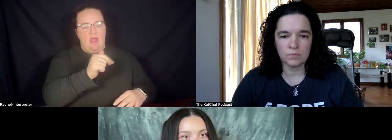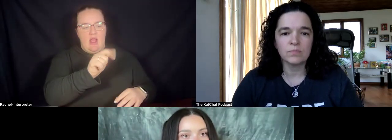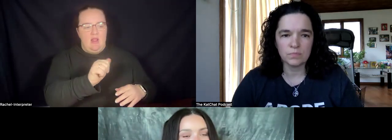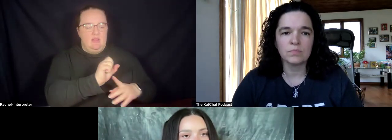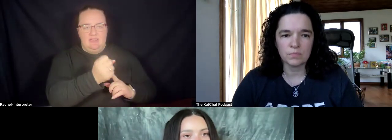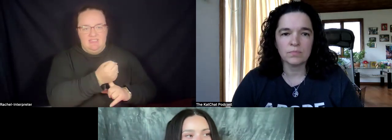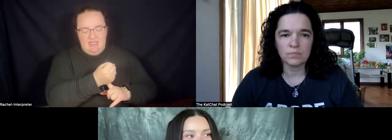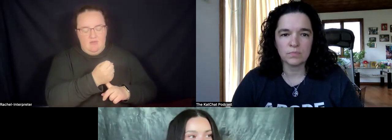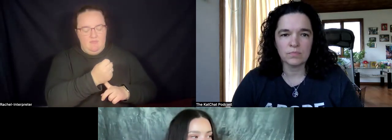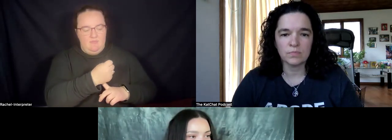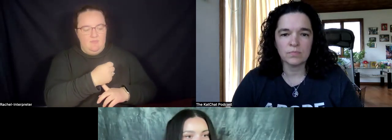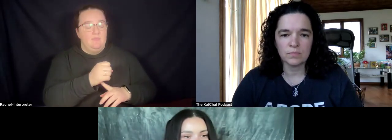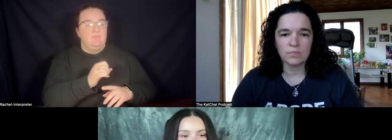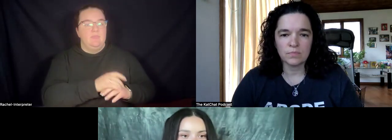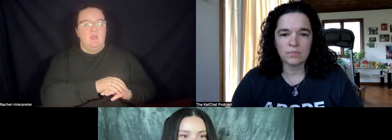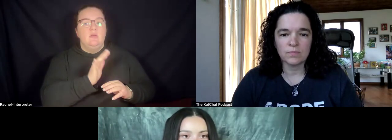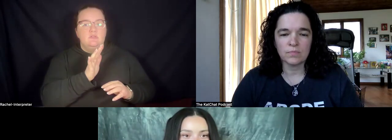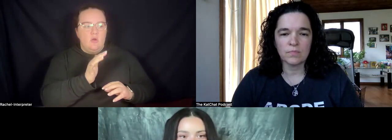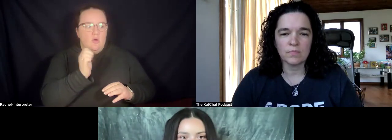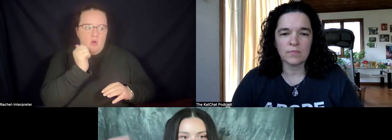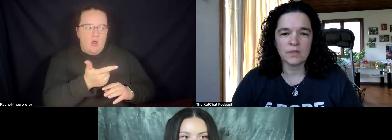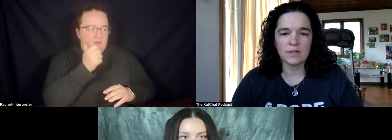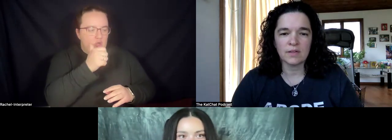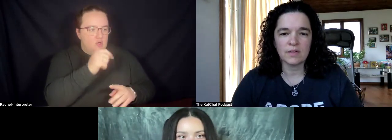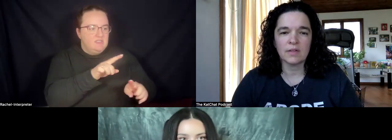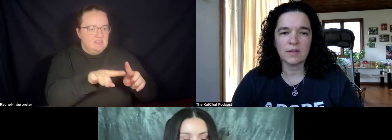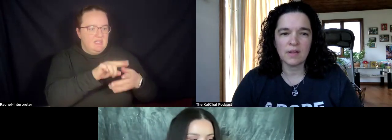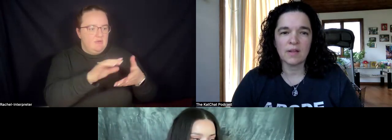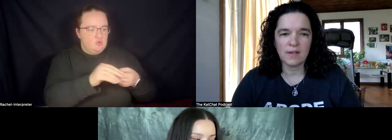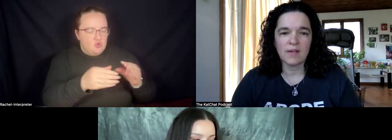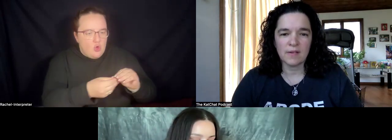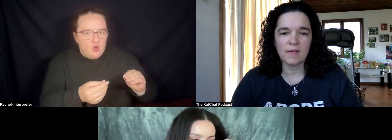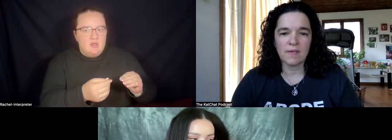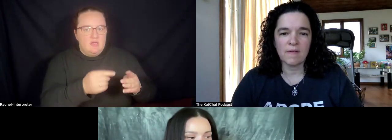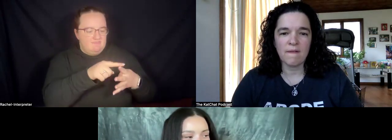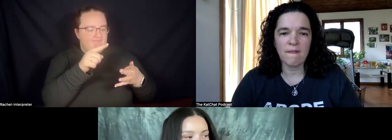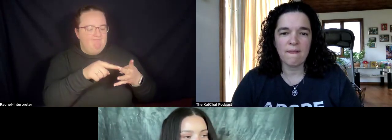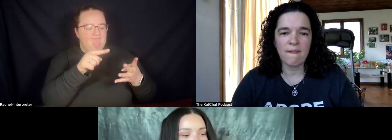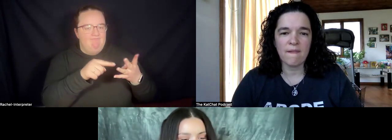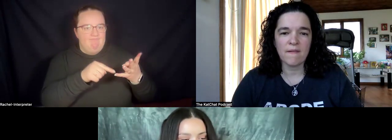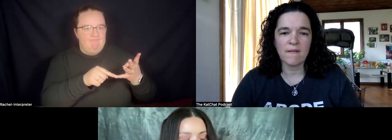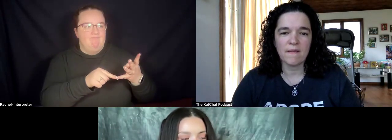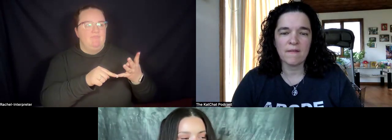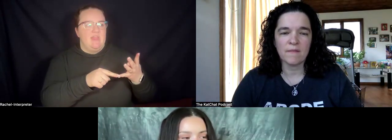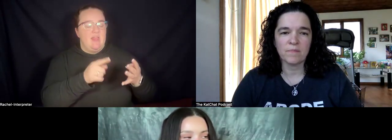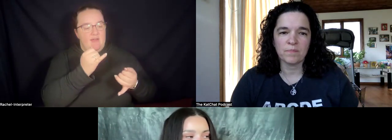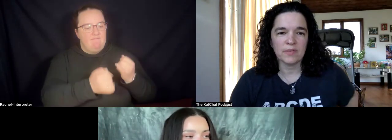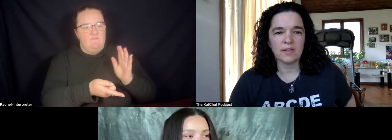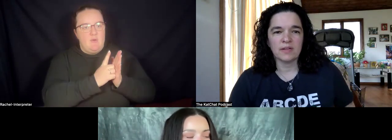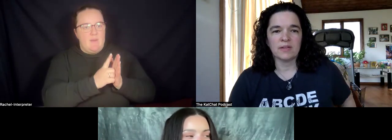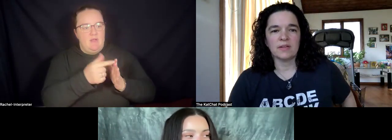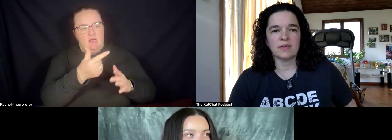end. And it was all of the girls' different storylines, all the final moment being that